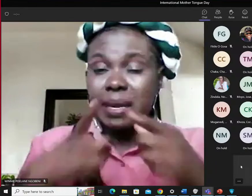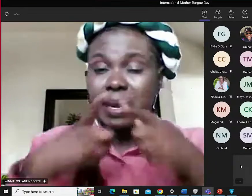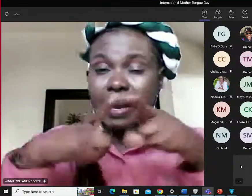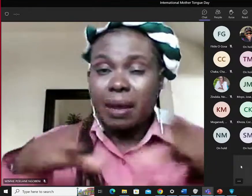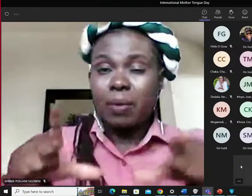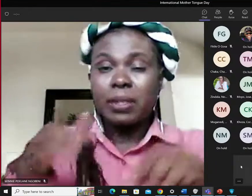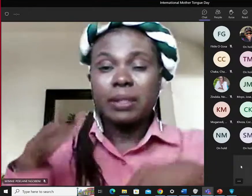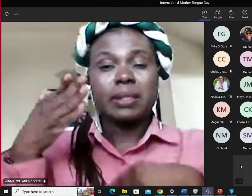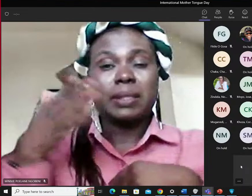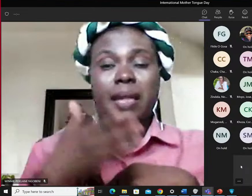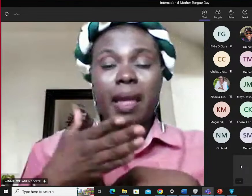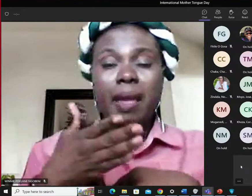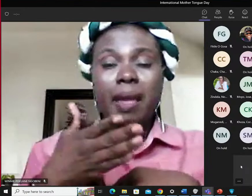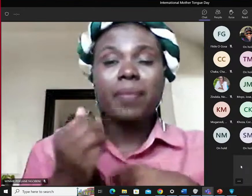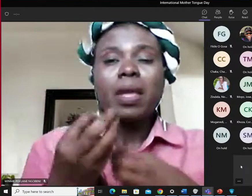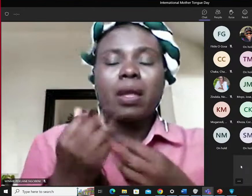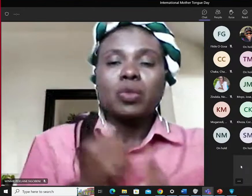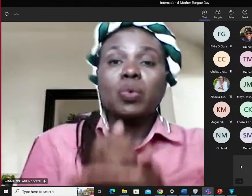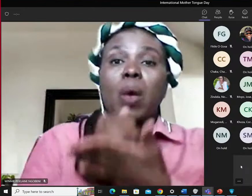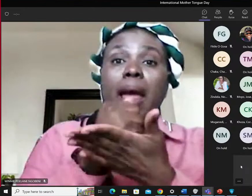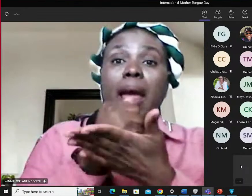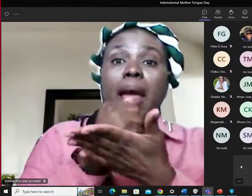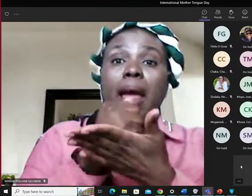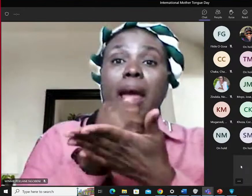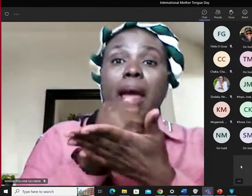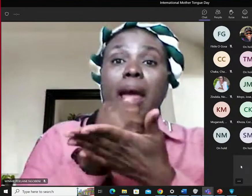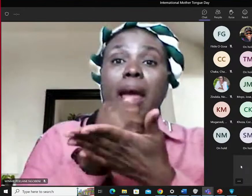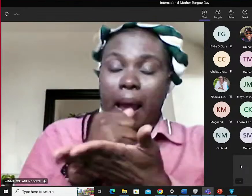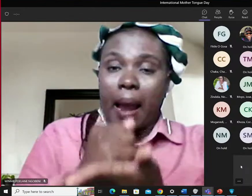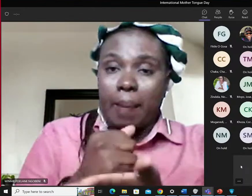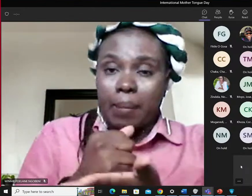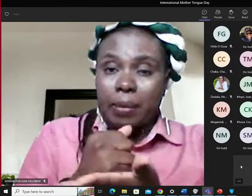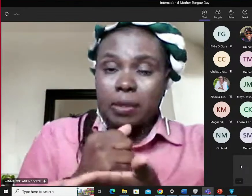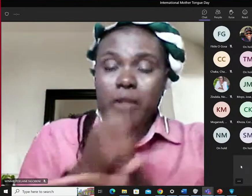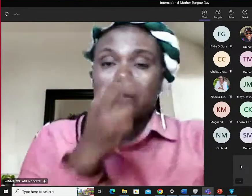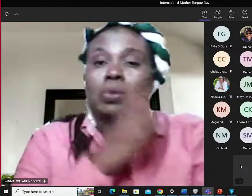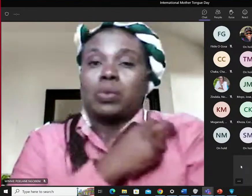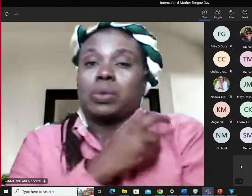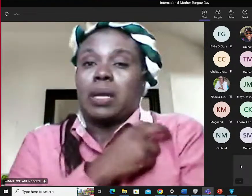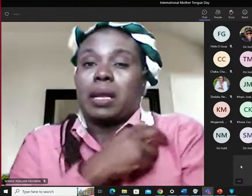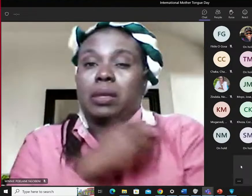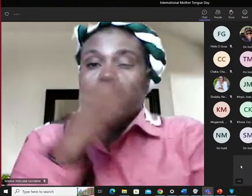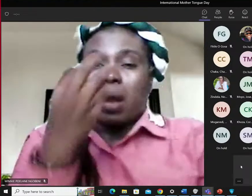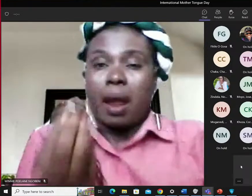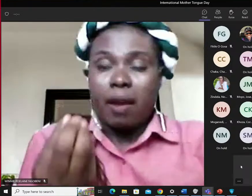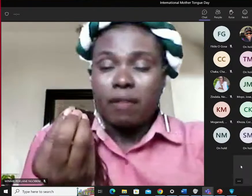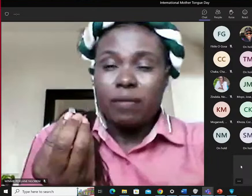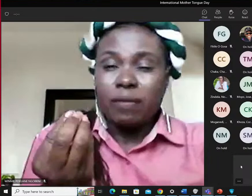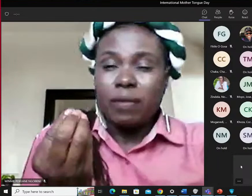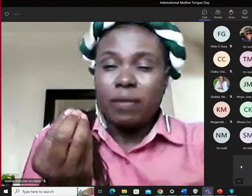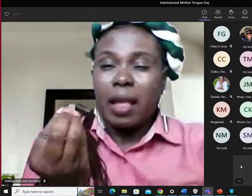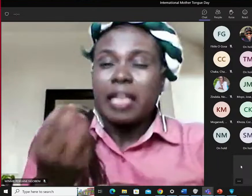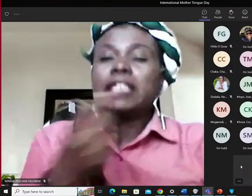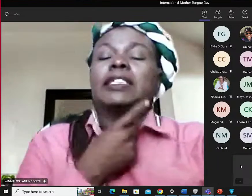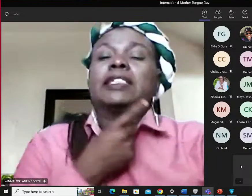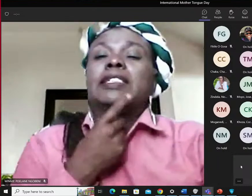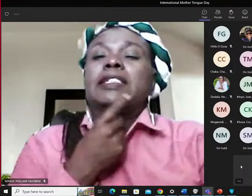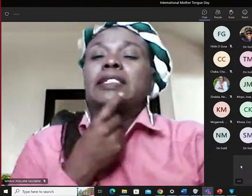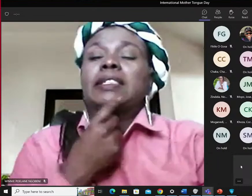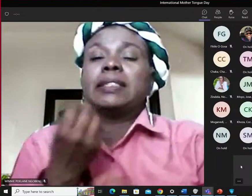key terms and concepts that are in English, and then if they have them in their